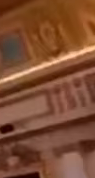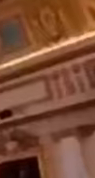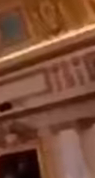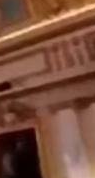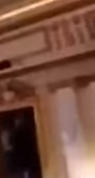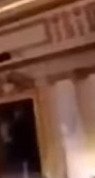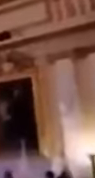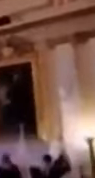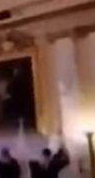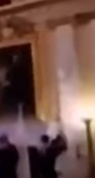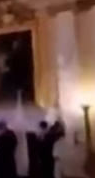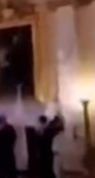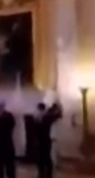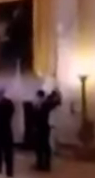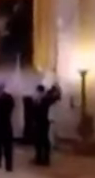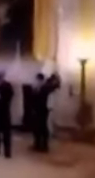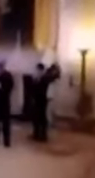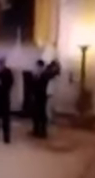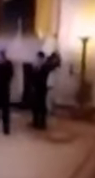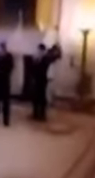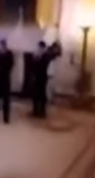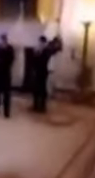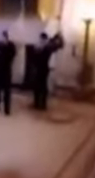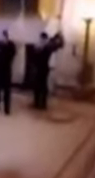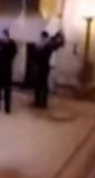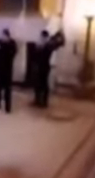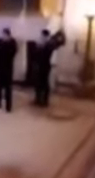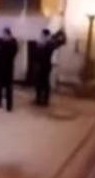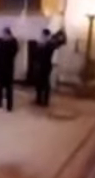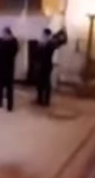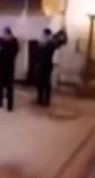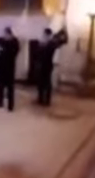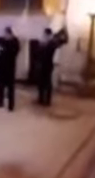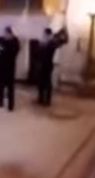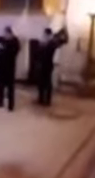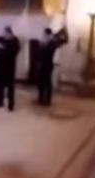These latest steps as the number of confirmed COVID-19 cases in Rhode Island jumps by 33 overnight.